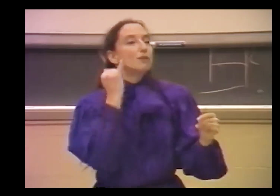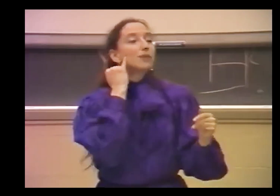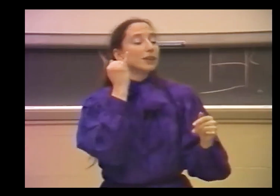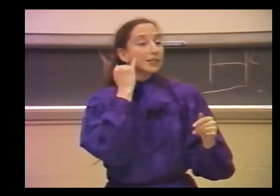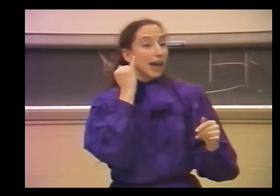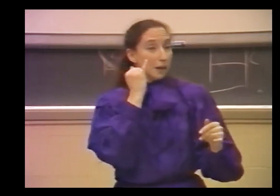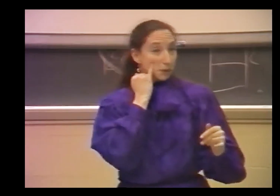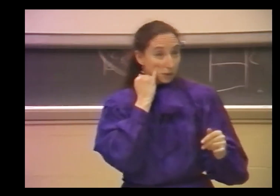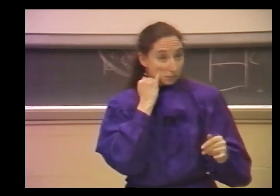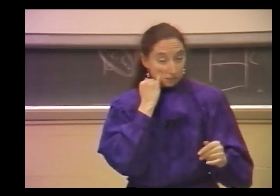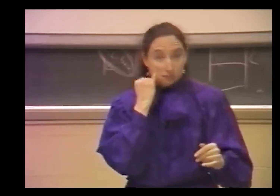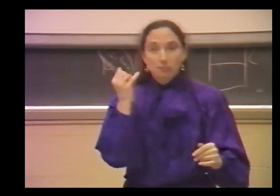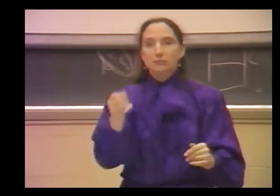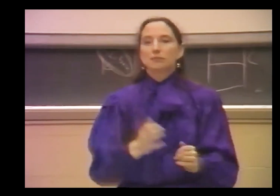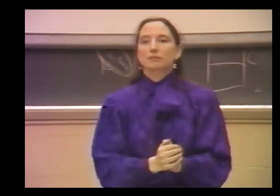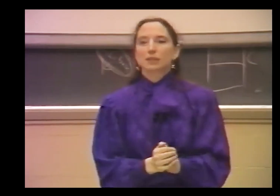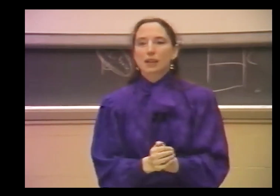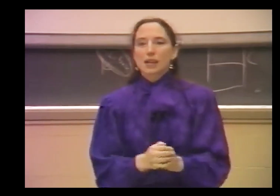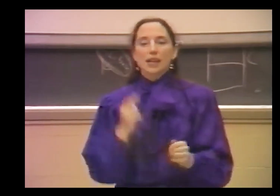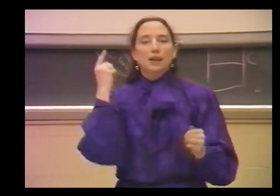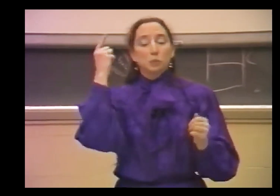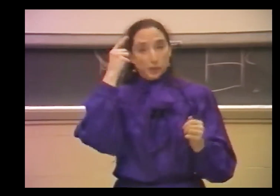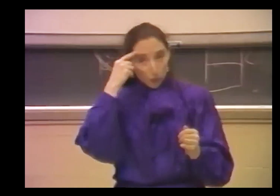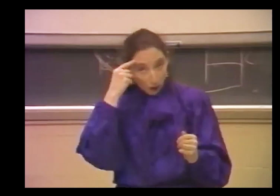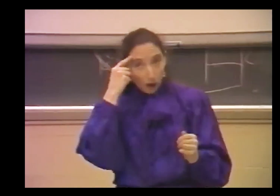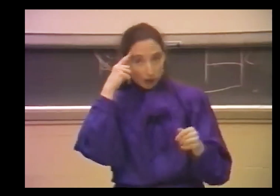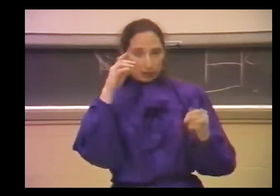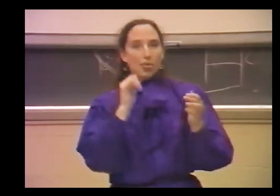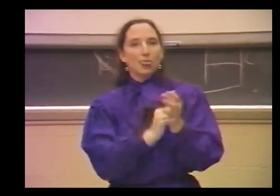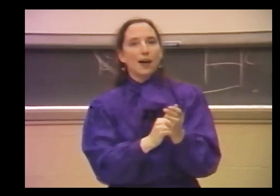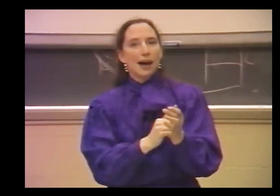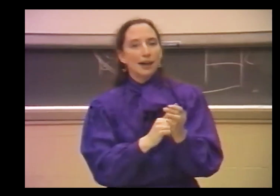for example, it was thought that